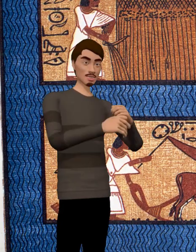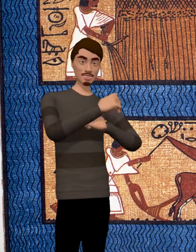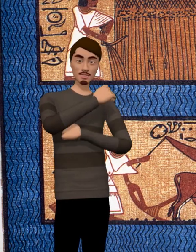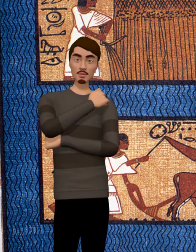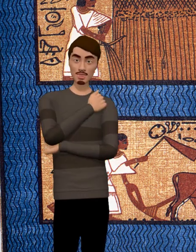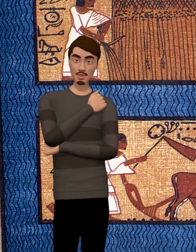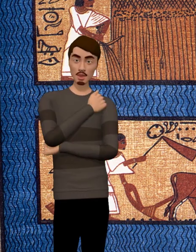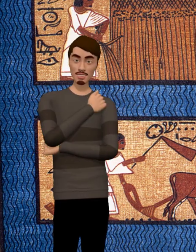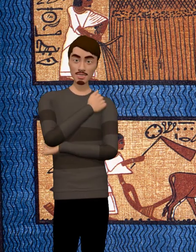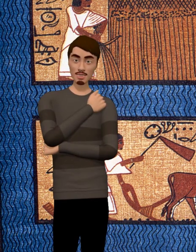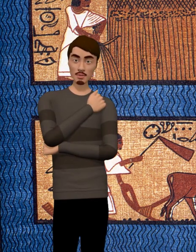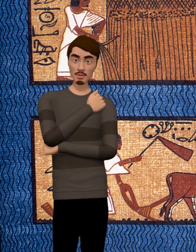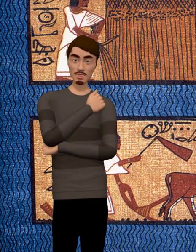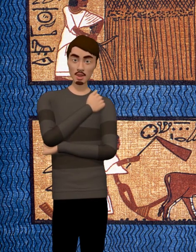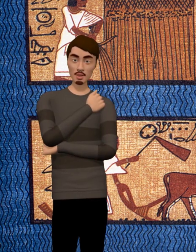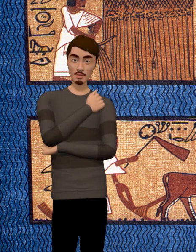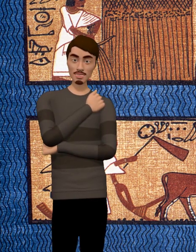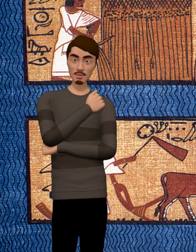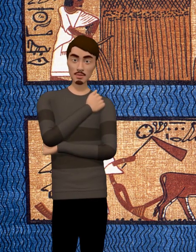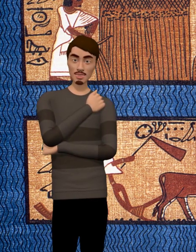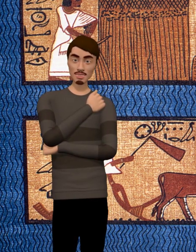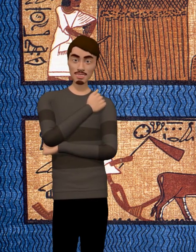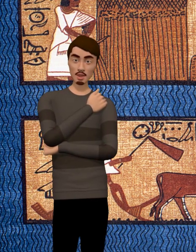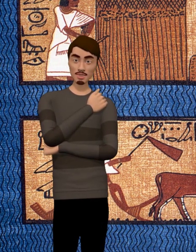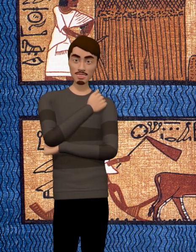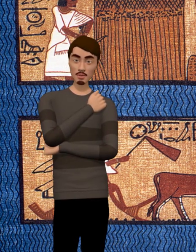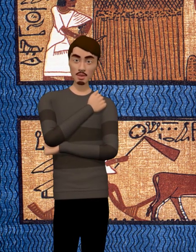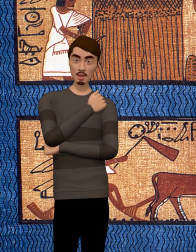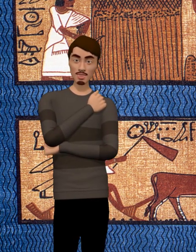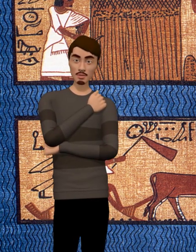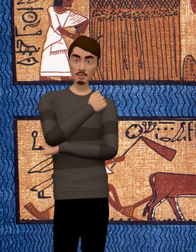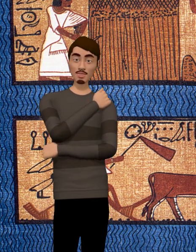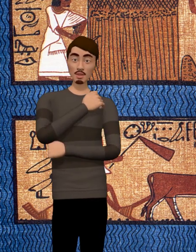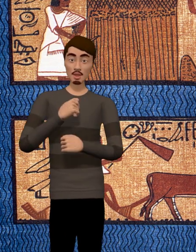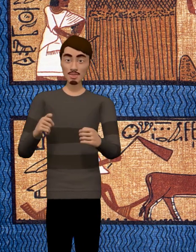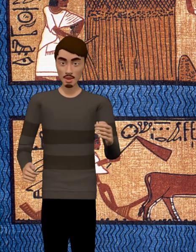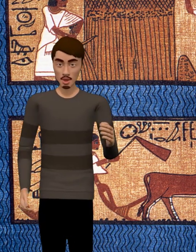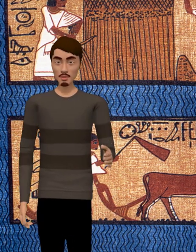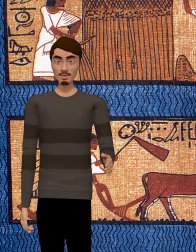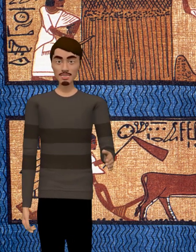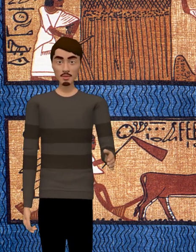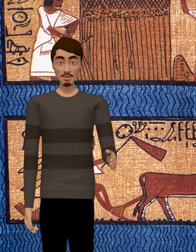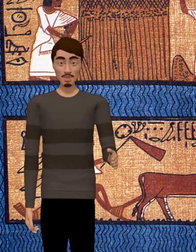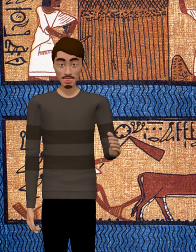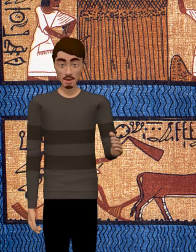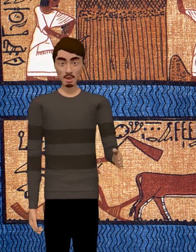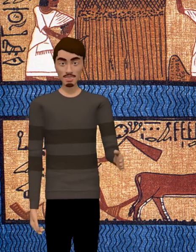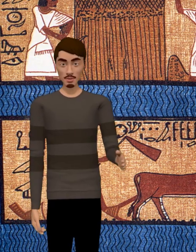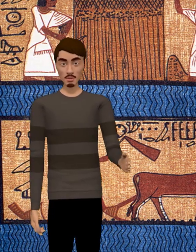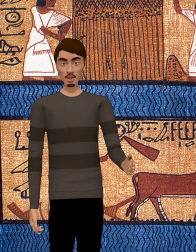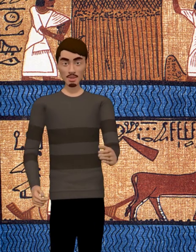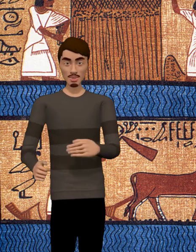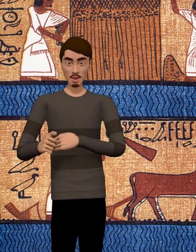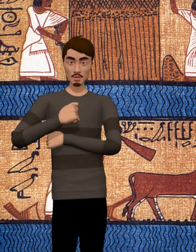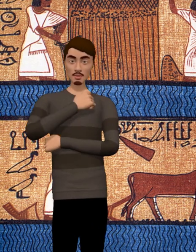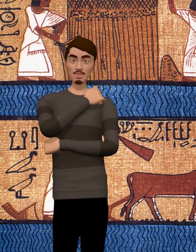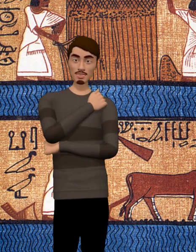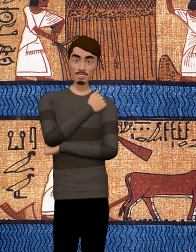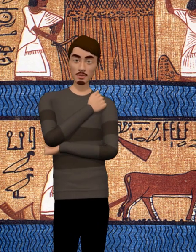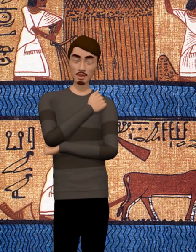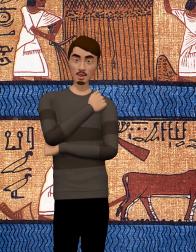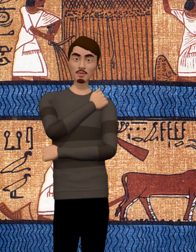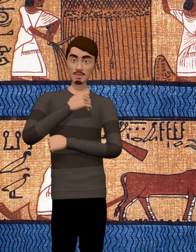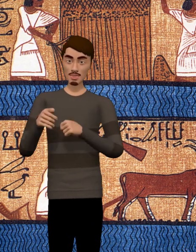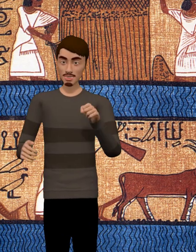the other hand, the outcome was positive, and the balance remained balanced, that is, if the actions of man's